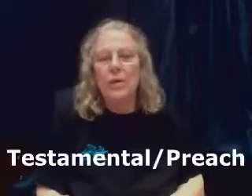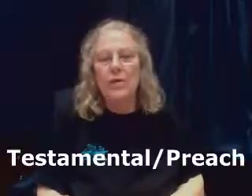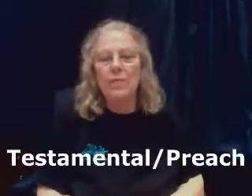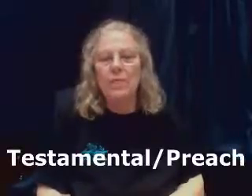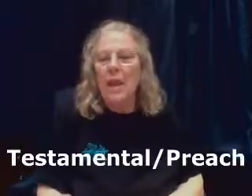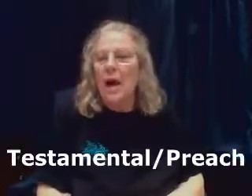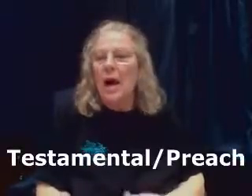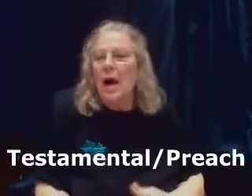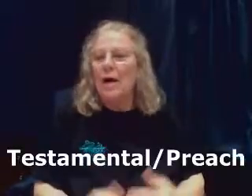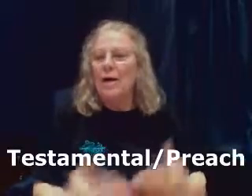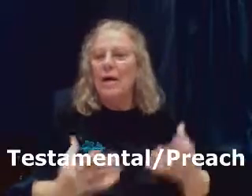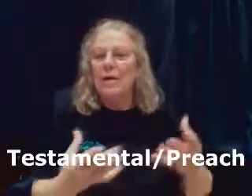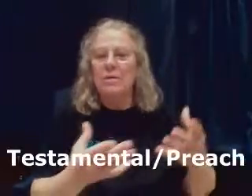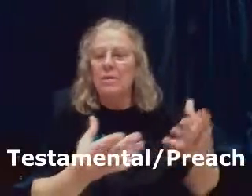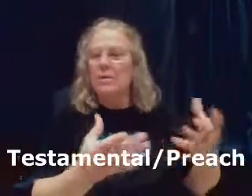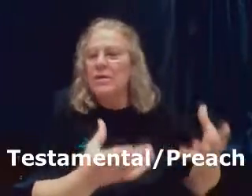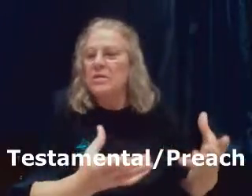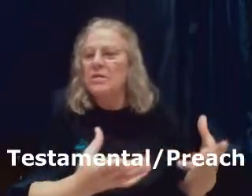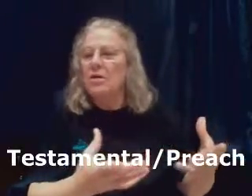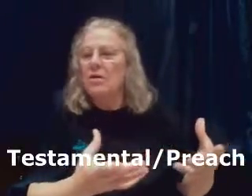Testimonial. In this song,